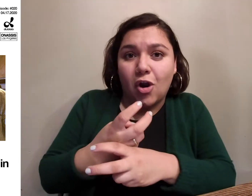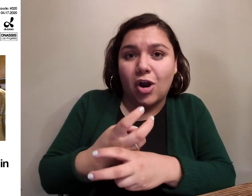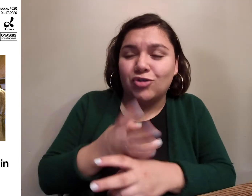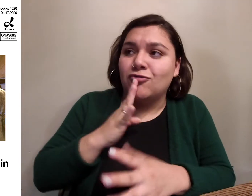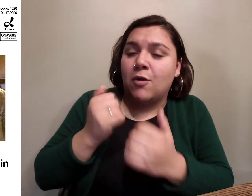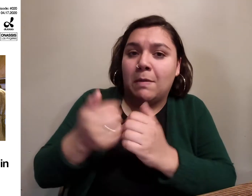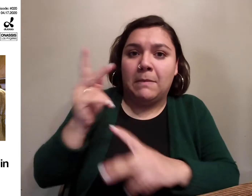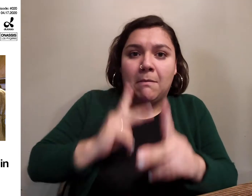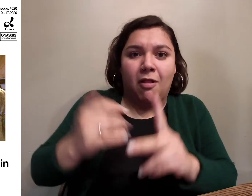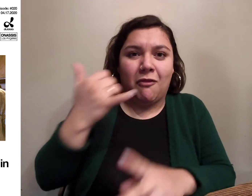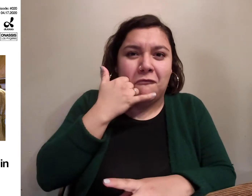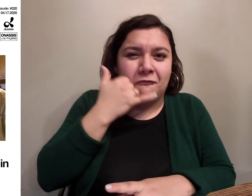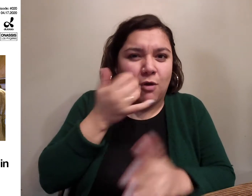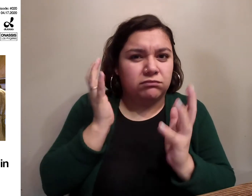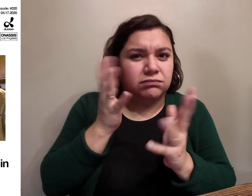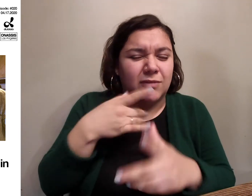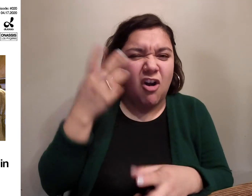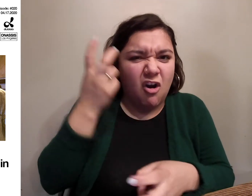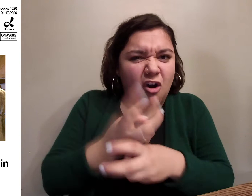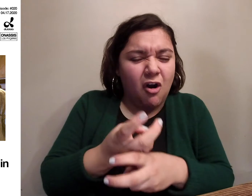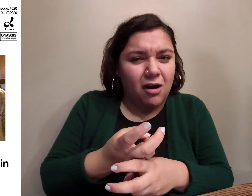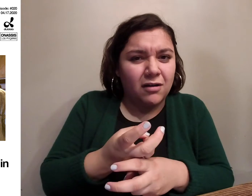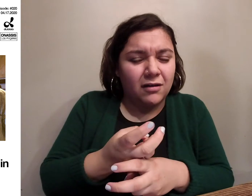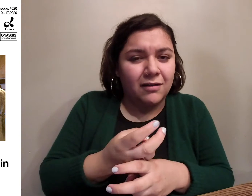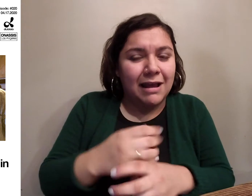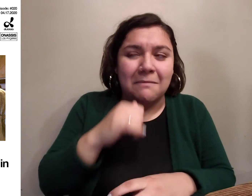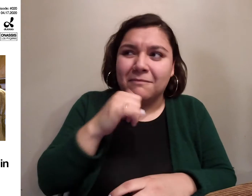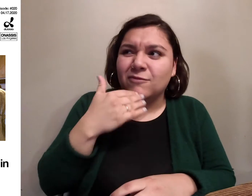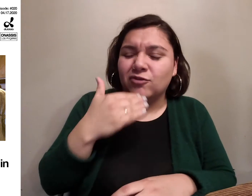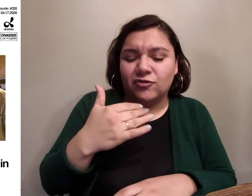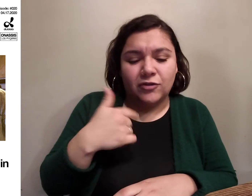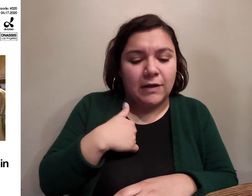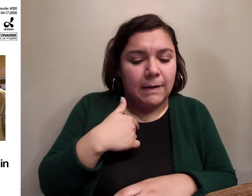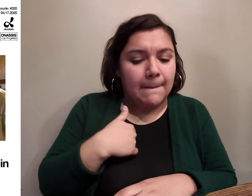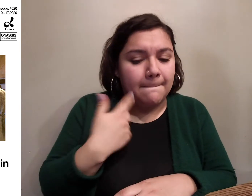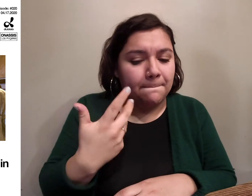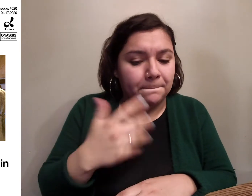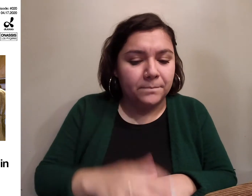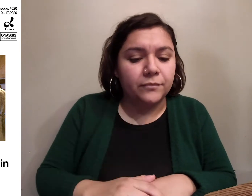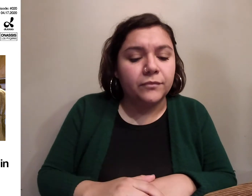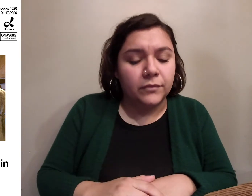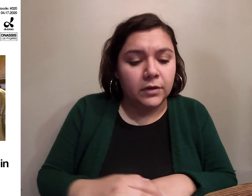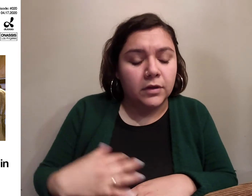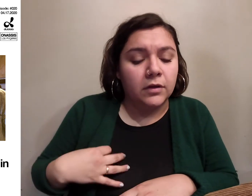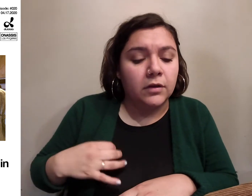because I'm not so good at equivocating and